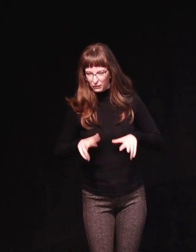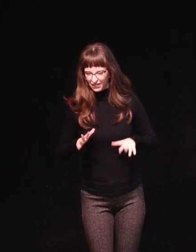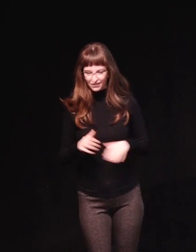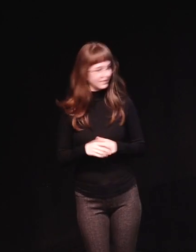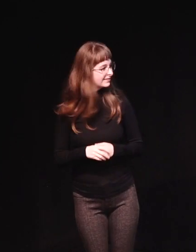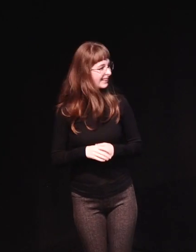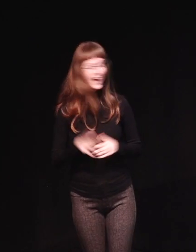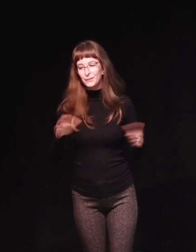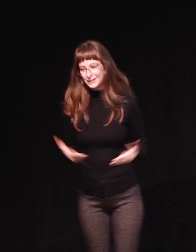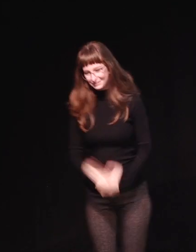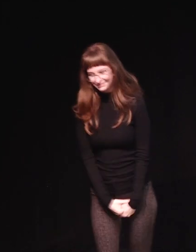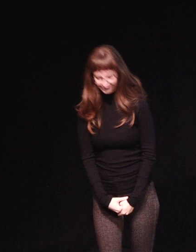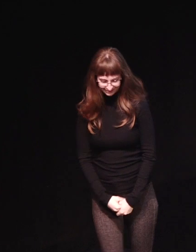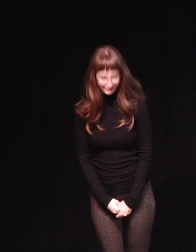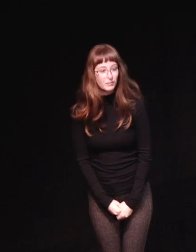And welcome.